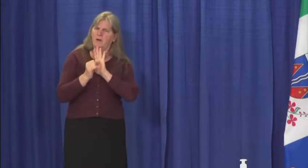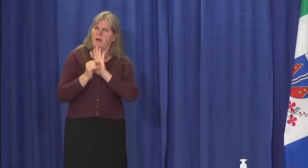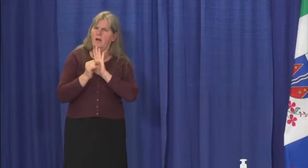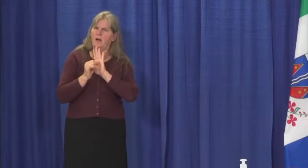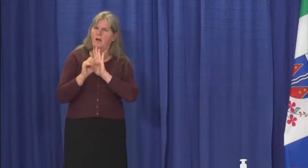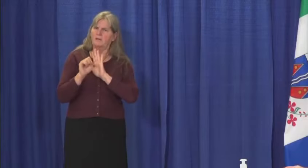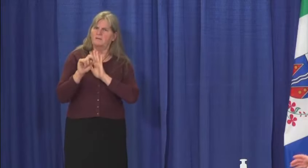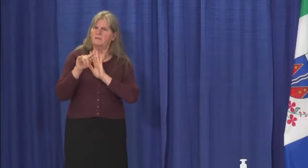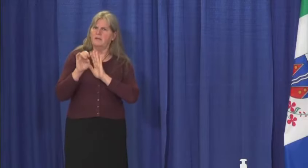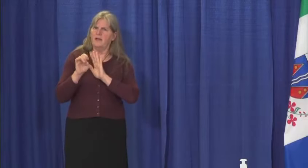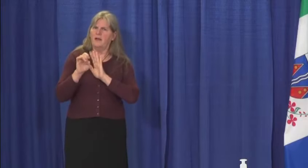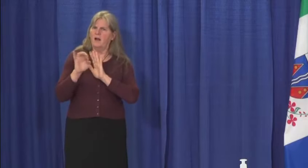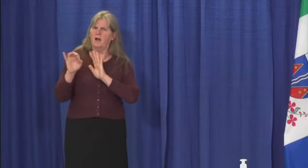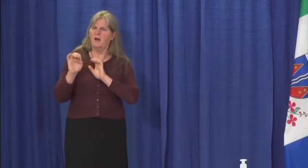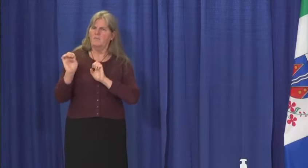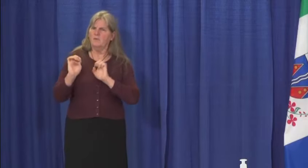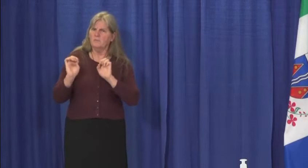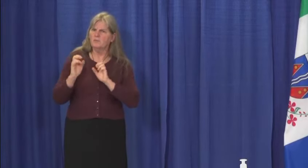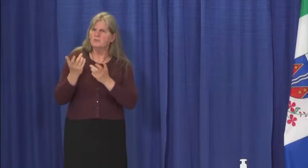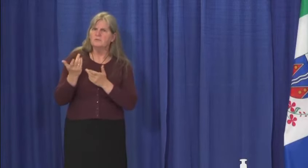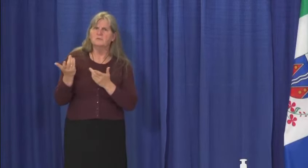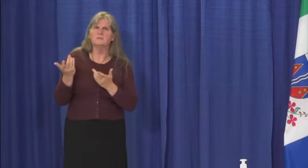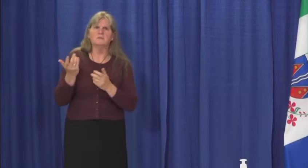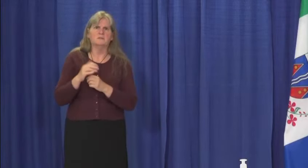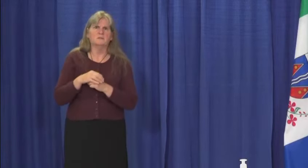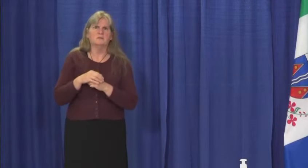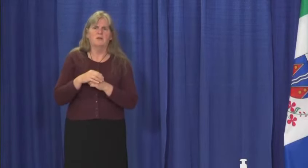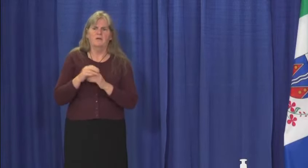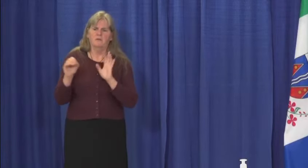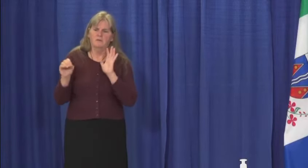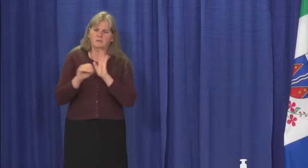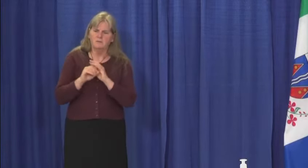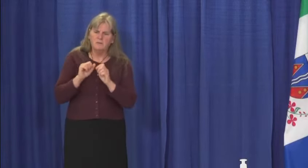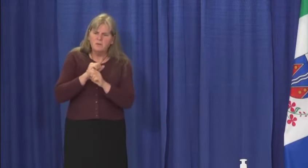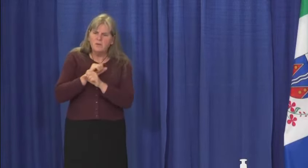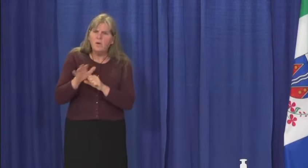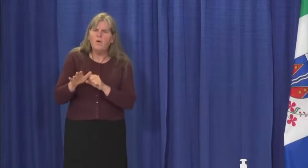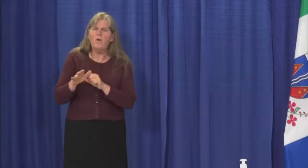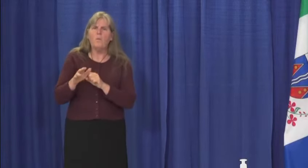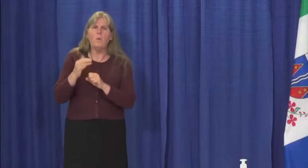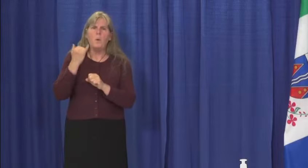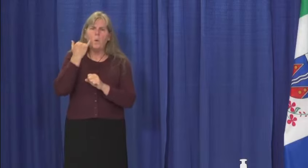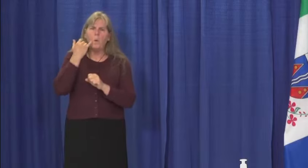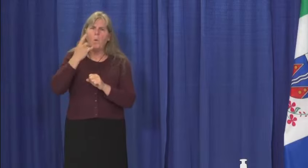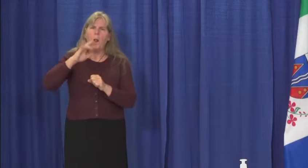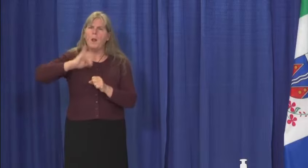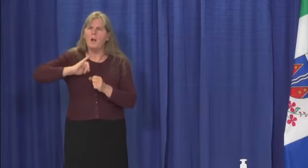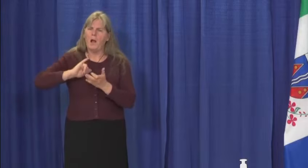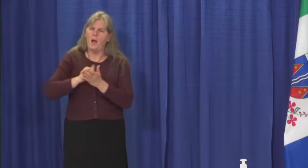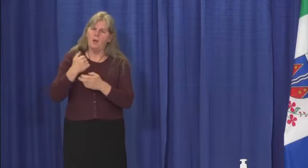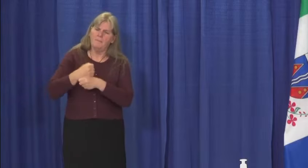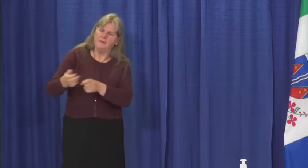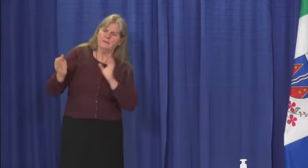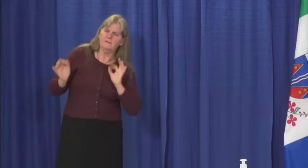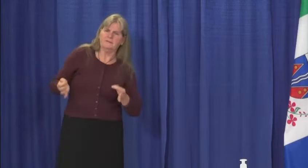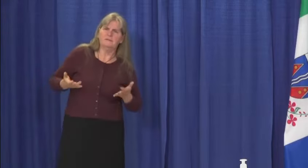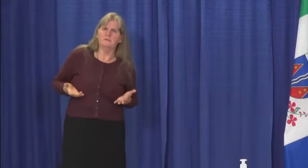be down to zero? Do vaccination rates need to be at a certain point? If you could just provide a little more detail, thank you.